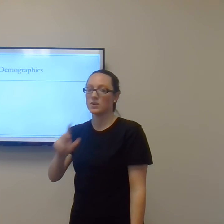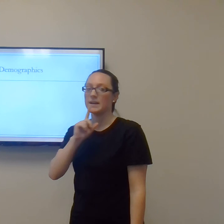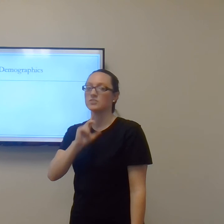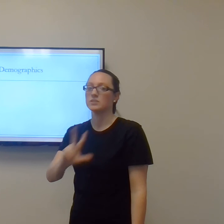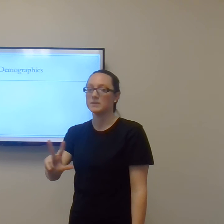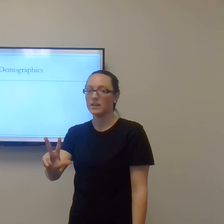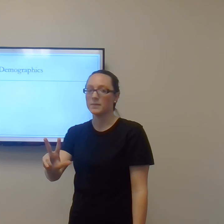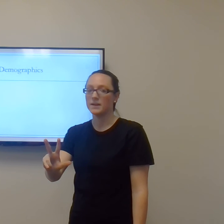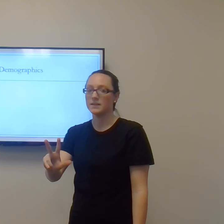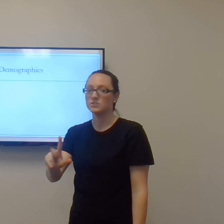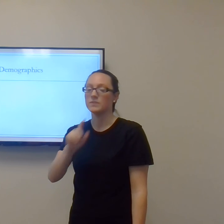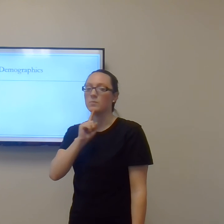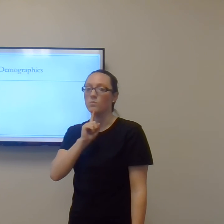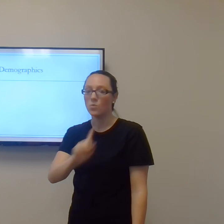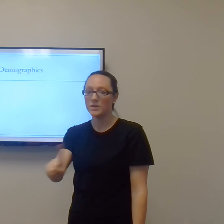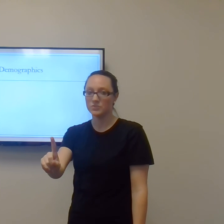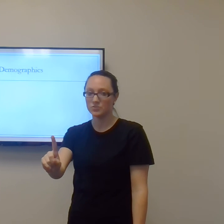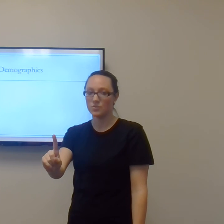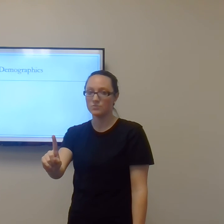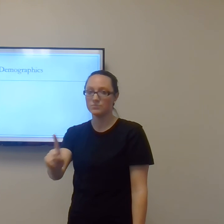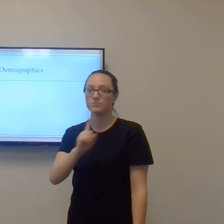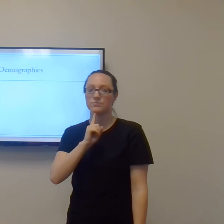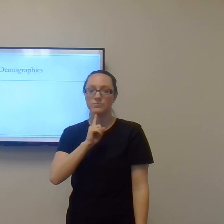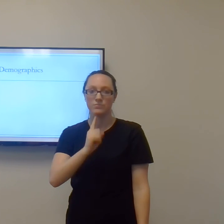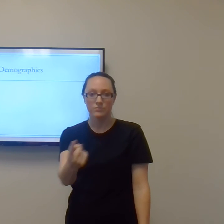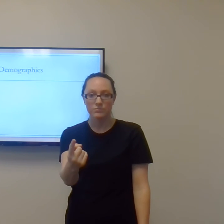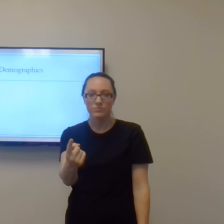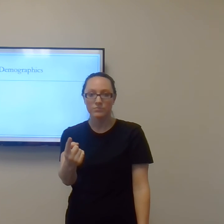I actually am telling my age. If I'm 1 year old,